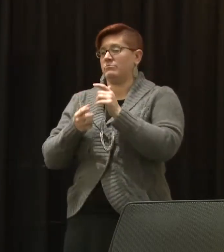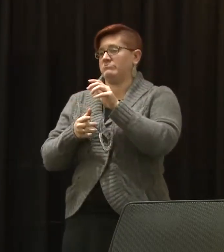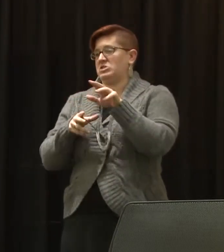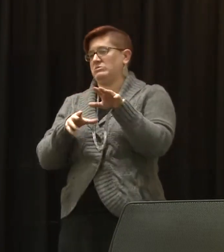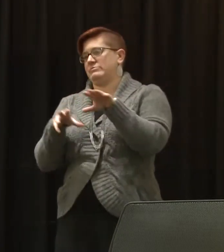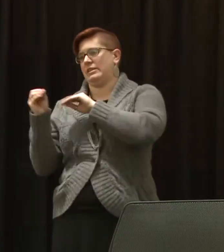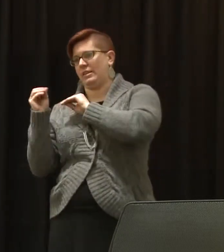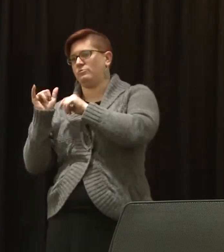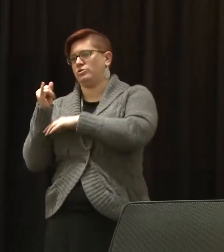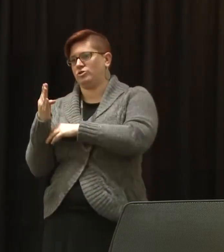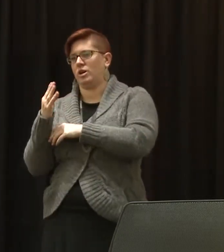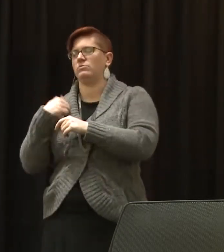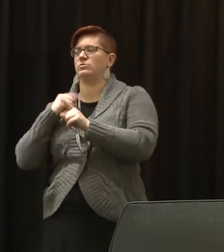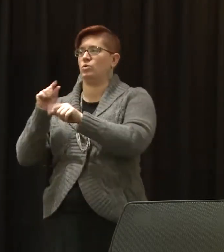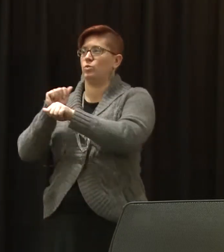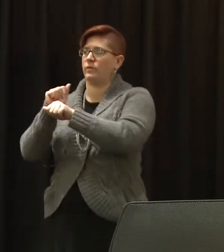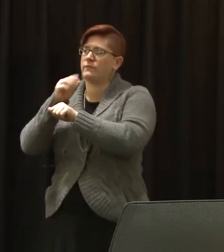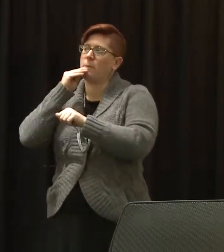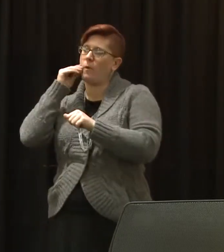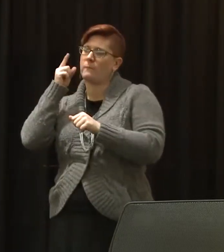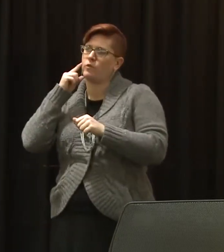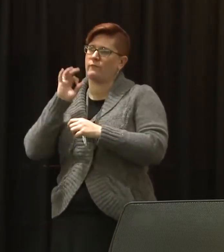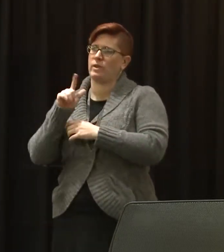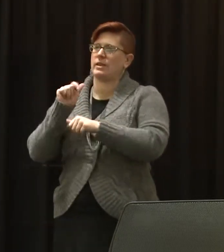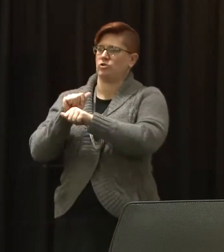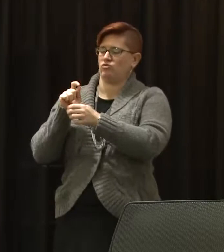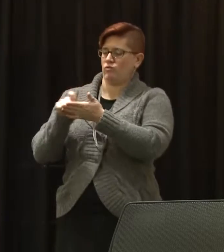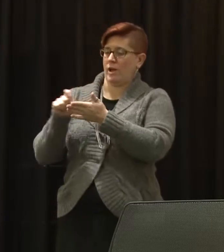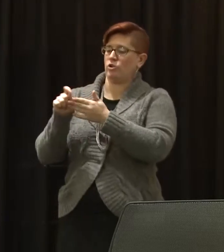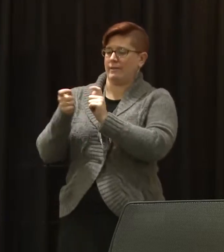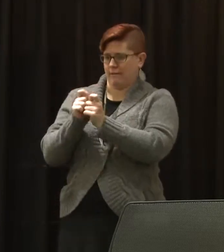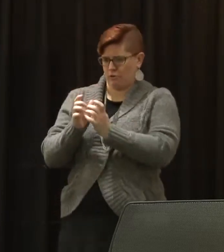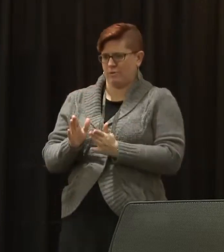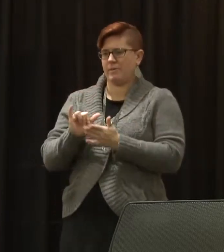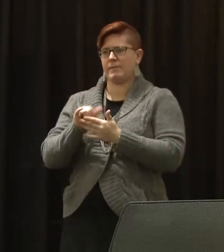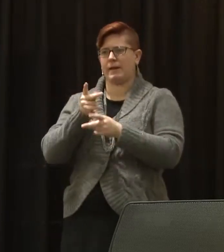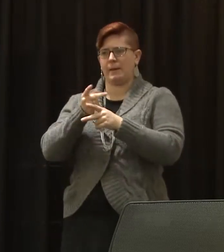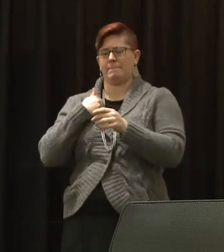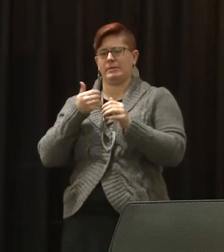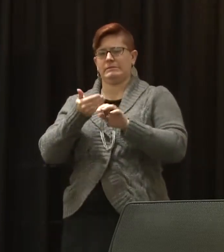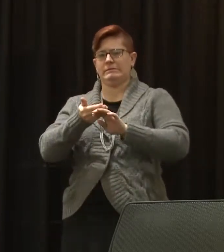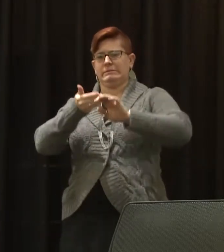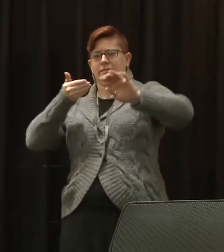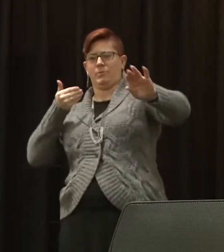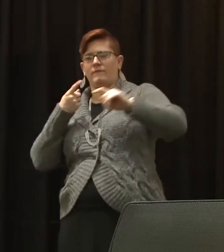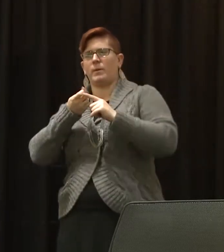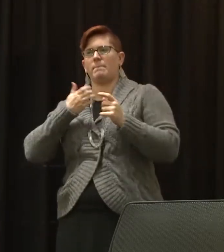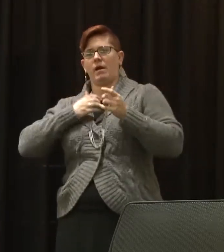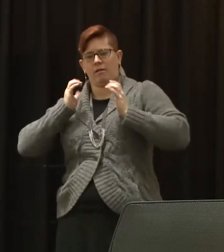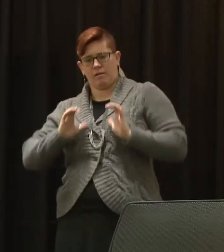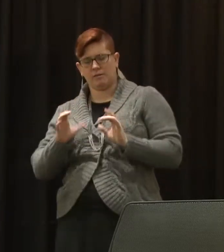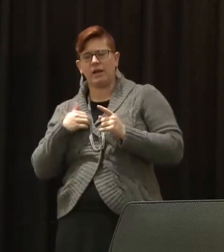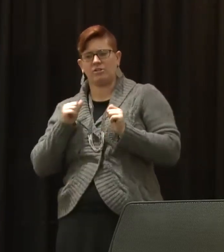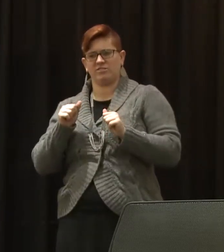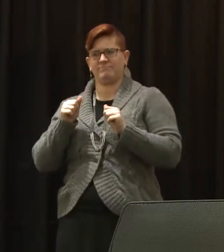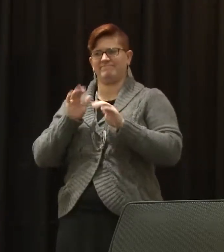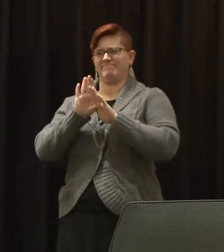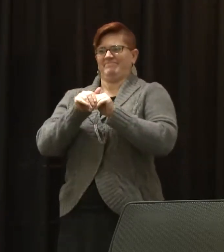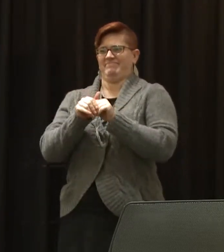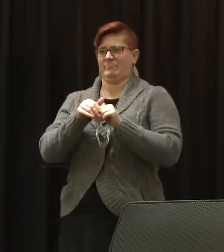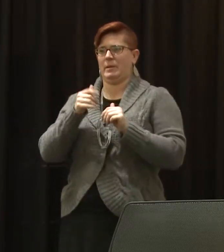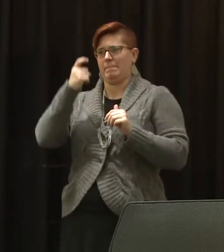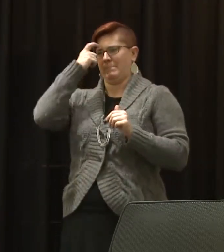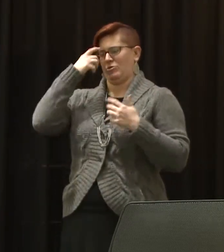home as a freelance writer and editor. That kept me physically separated from my clients, allowing me to better feign mental health by phone